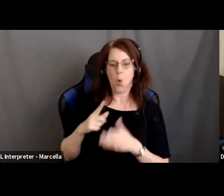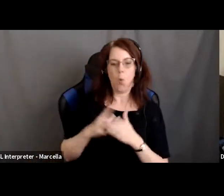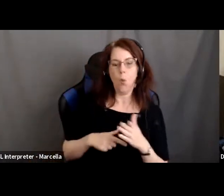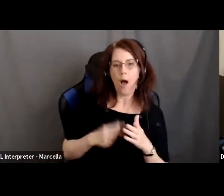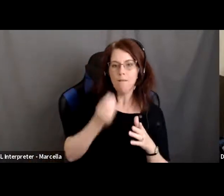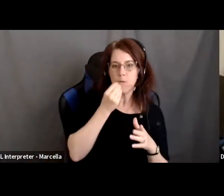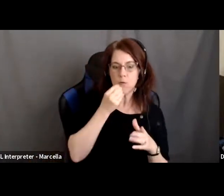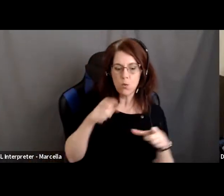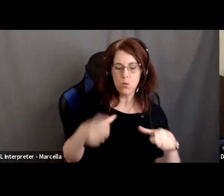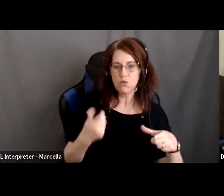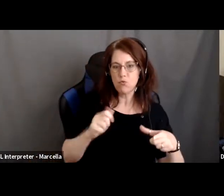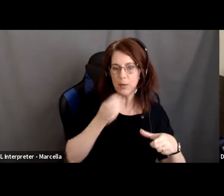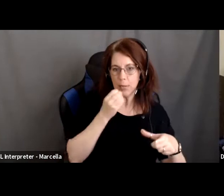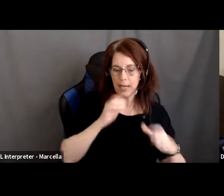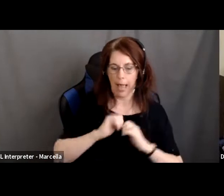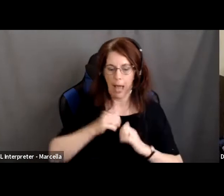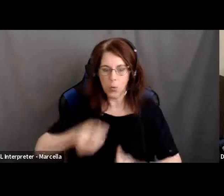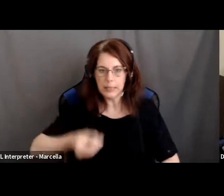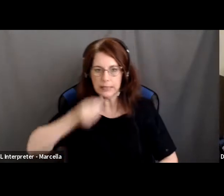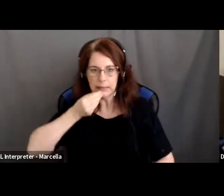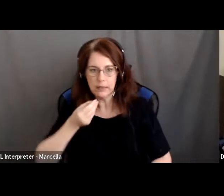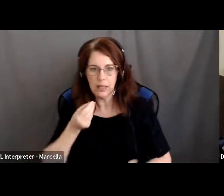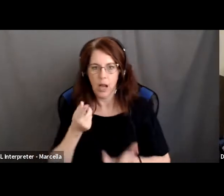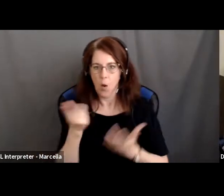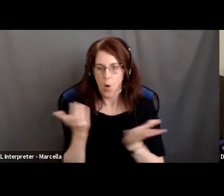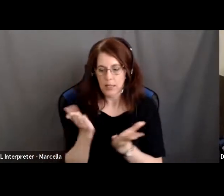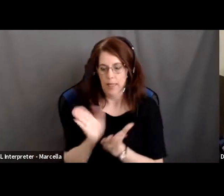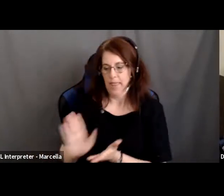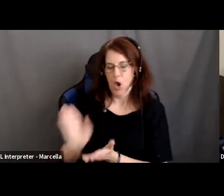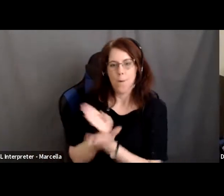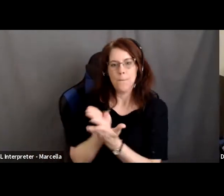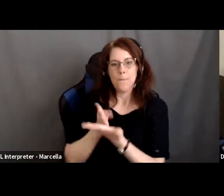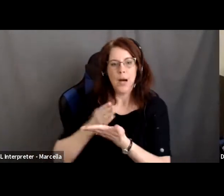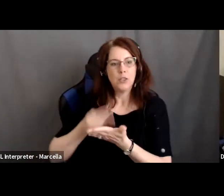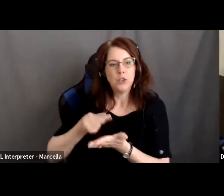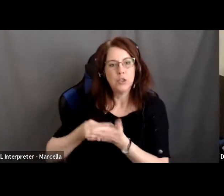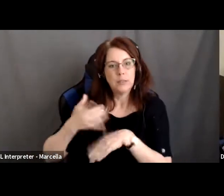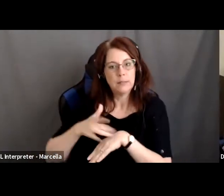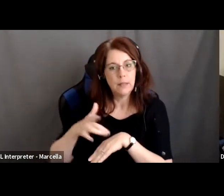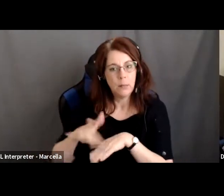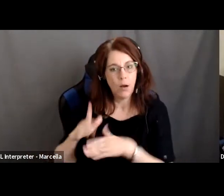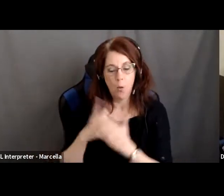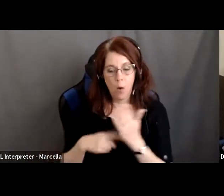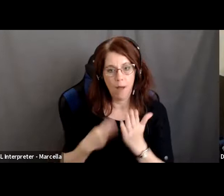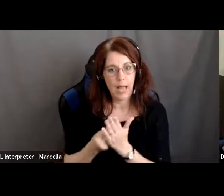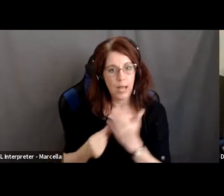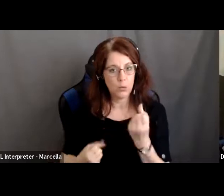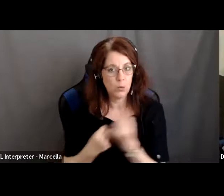to eat it? And then what is the budget of the individual, and what financial supports do they have